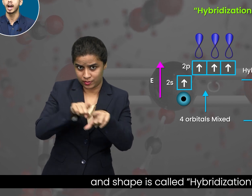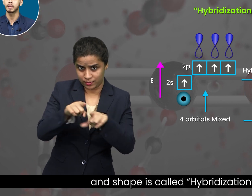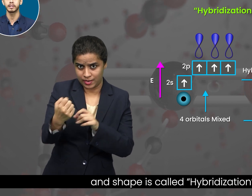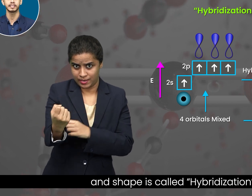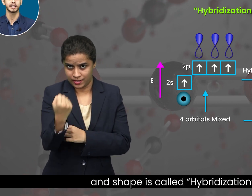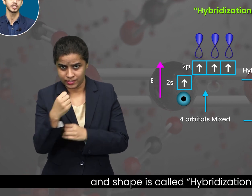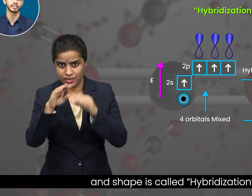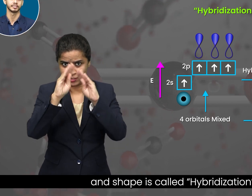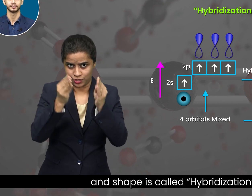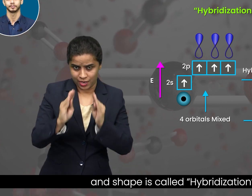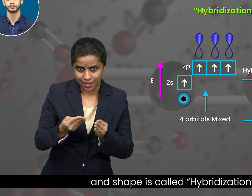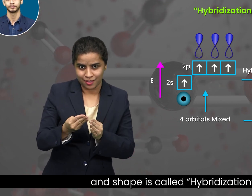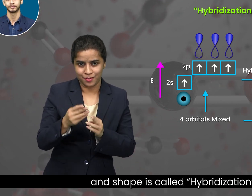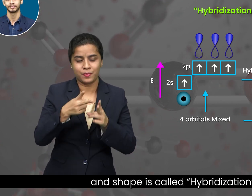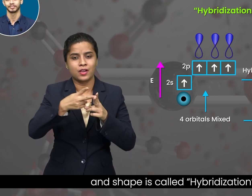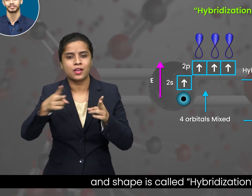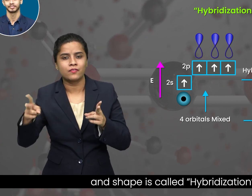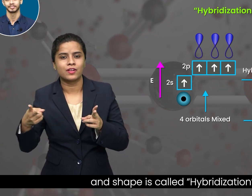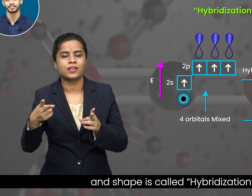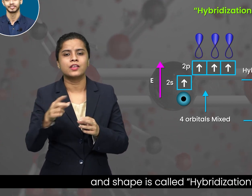called hybridization.